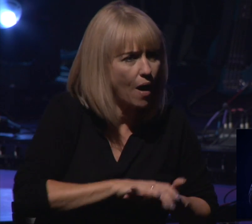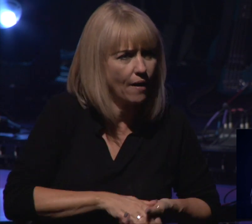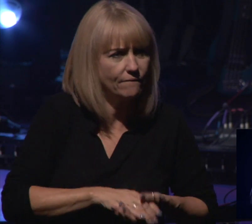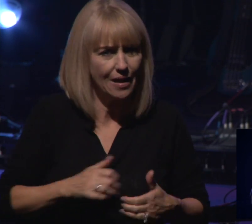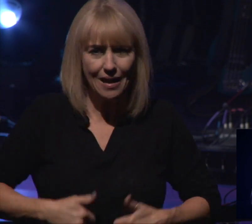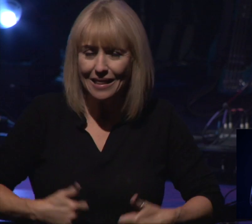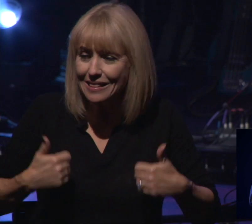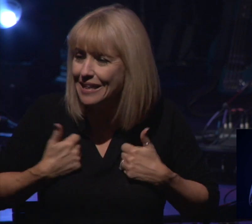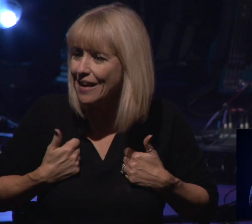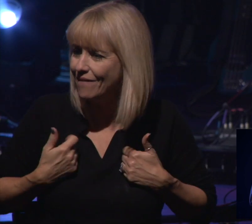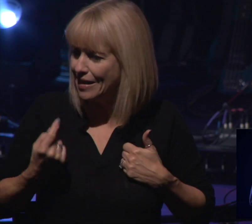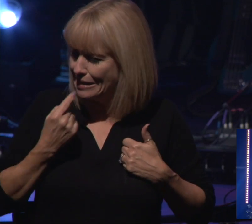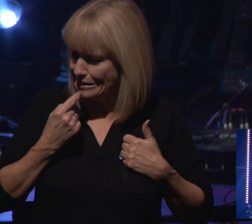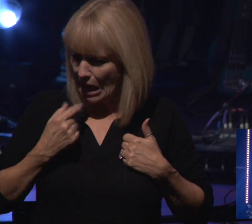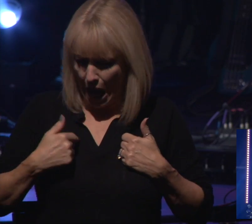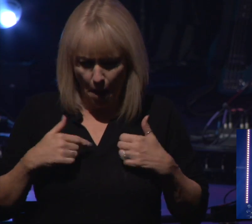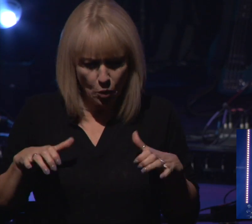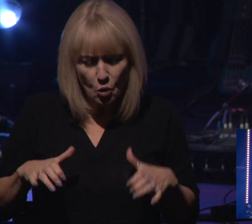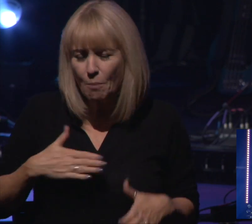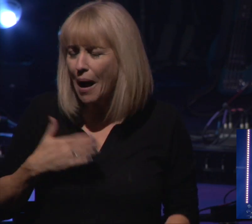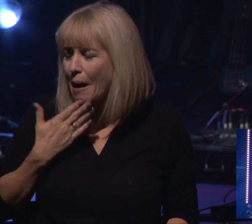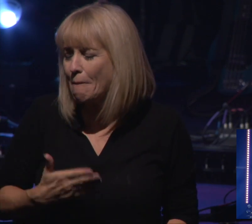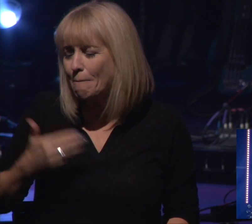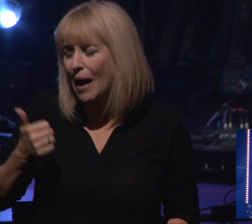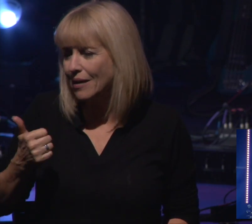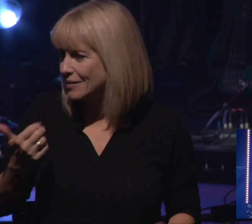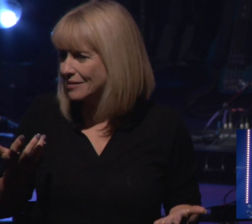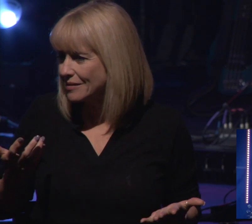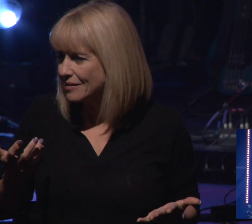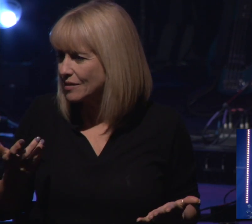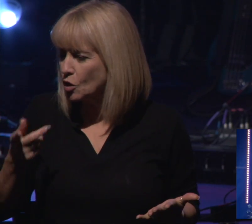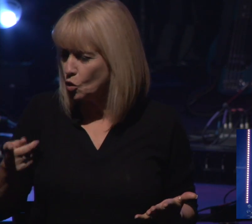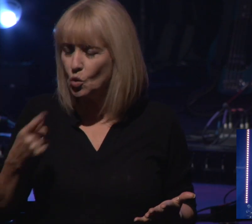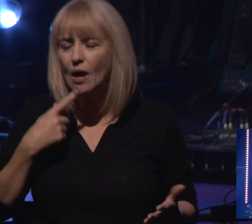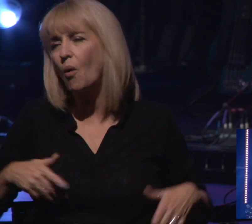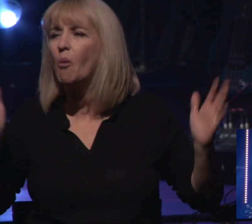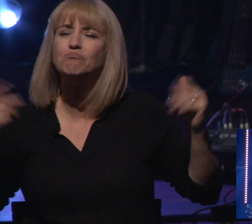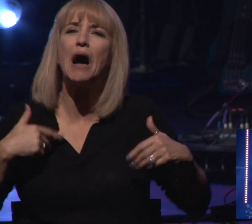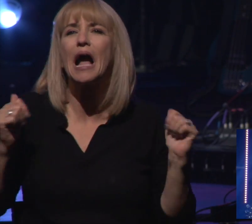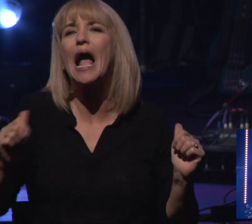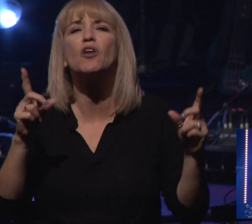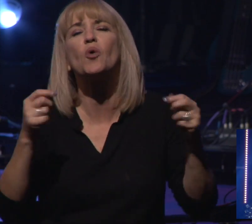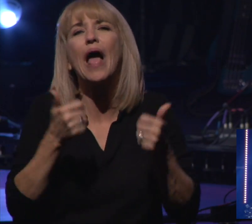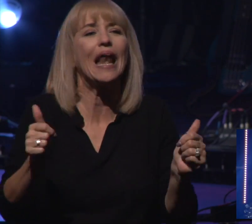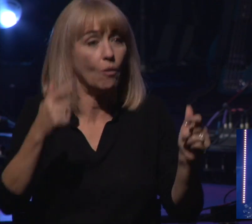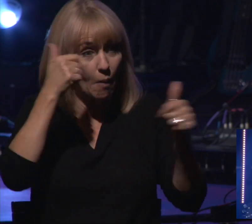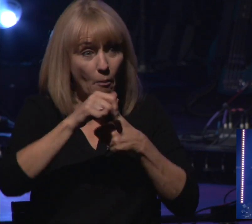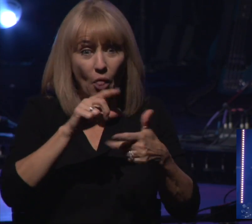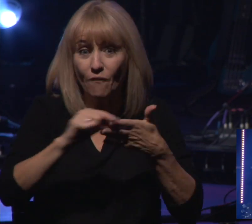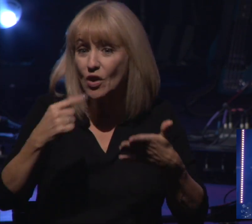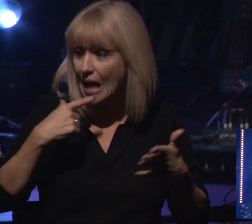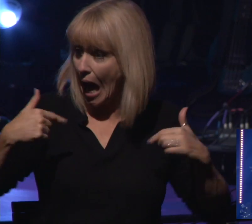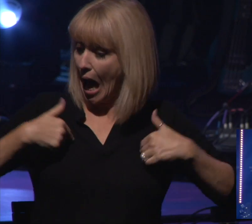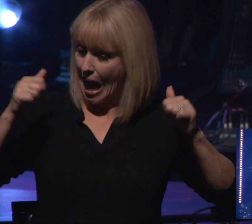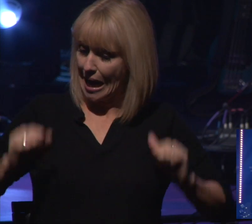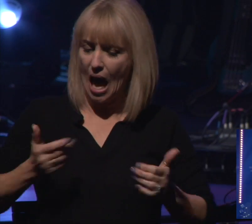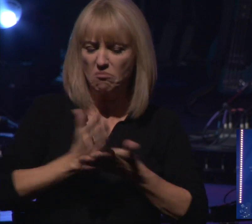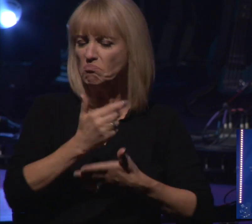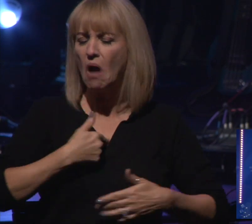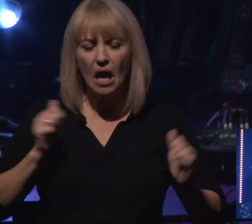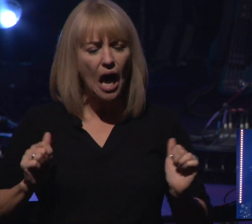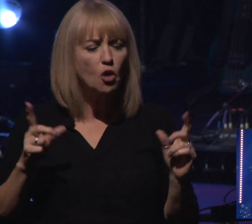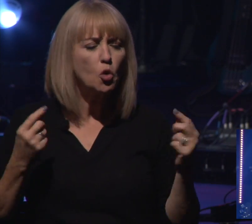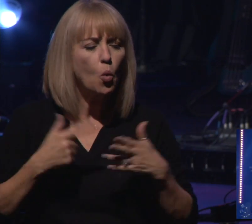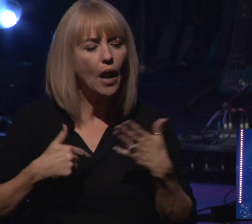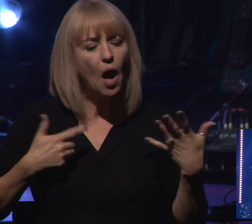life living the best I can for you. It's the difference of someone on that first verse saying, I can do anything I want. Now you're saying, I'm not